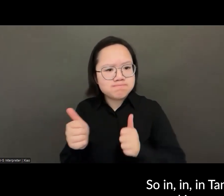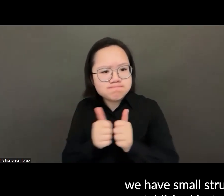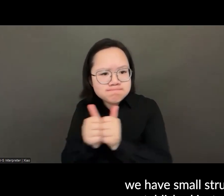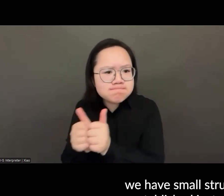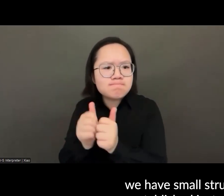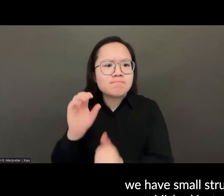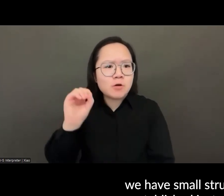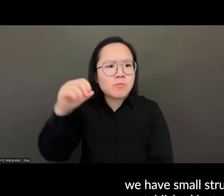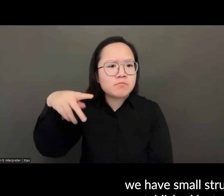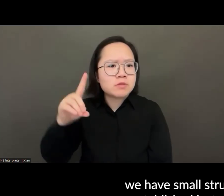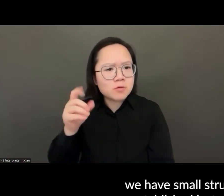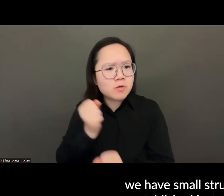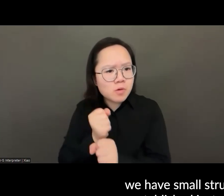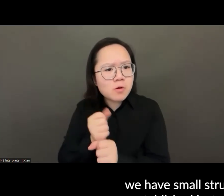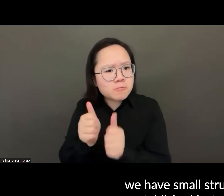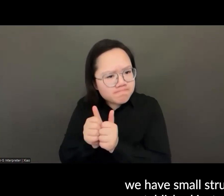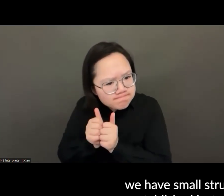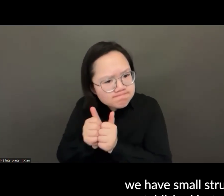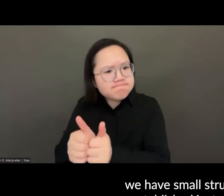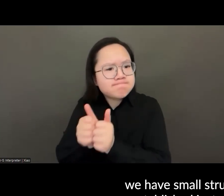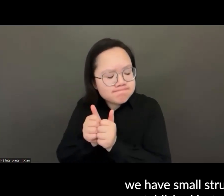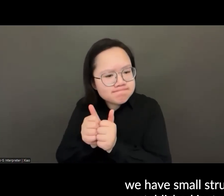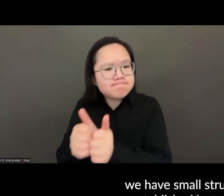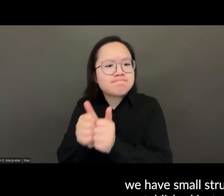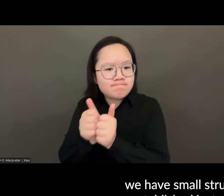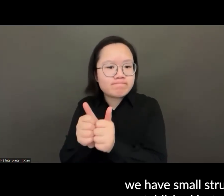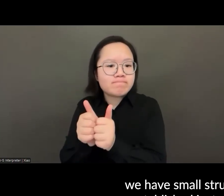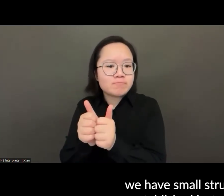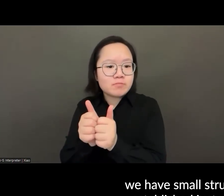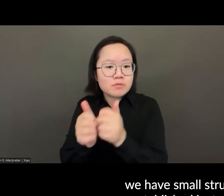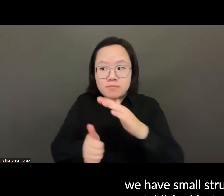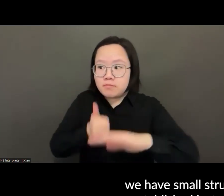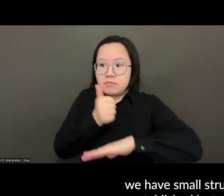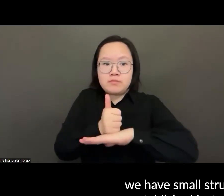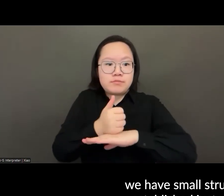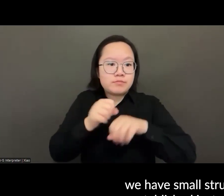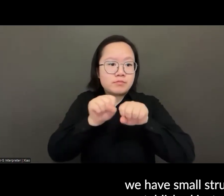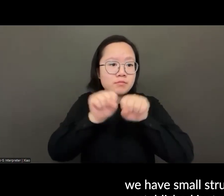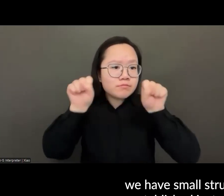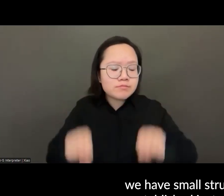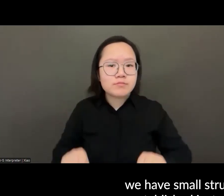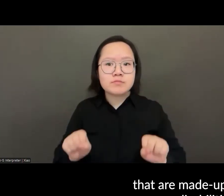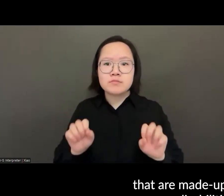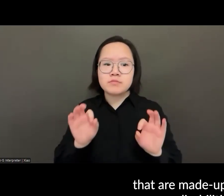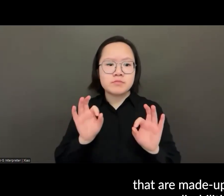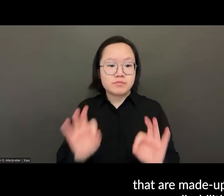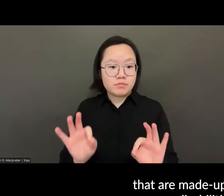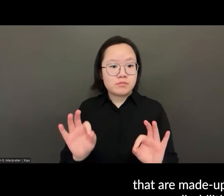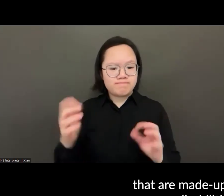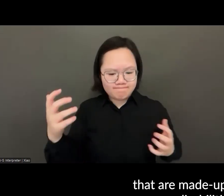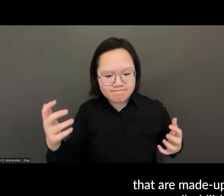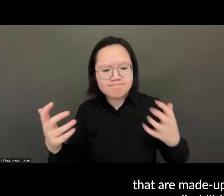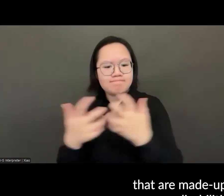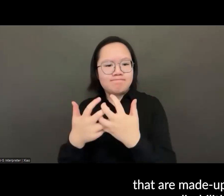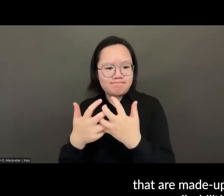OPDs, and we have small structures just rooted and established just within the